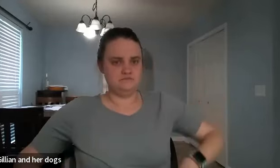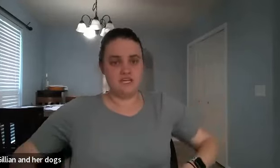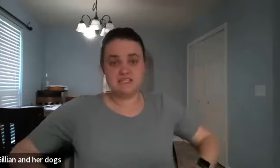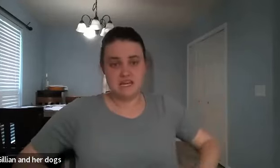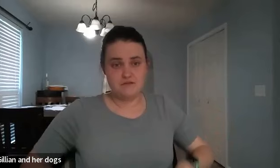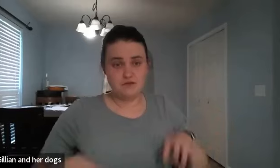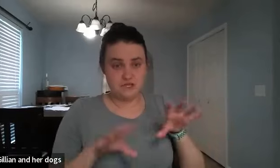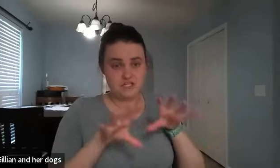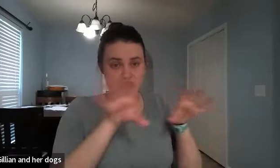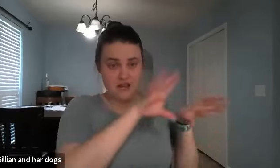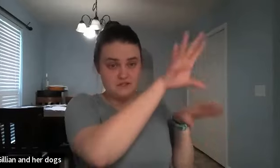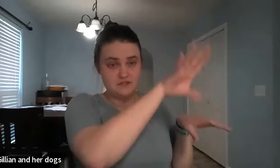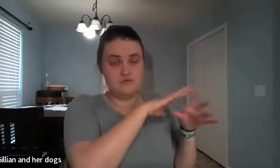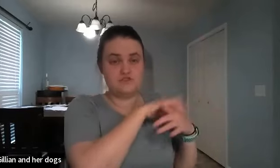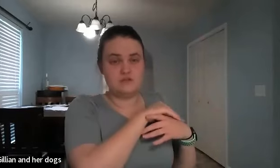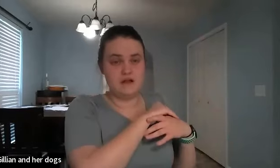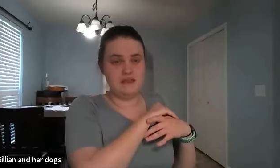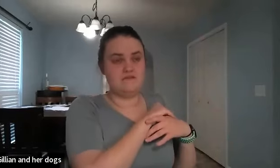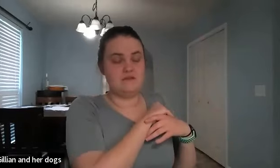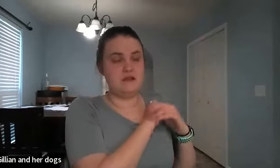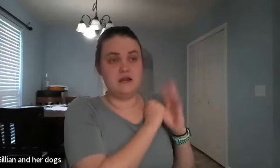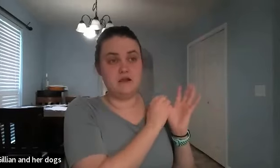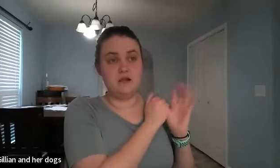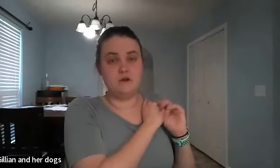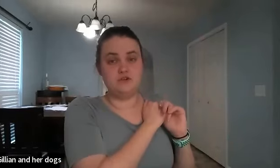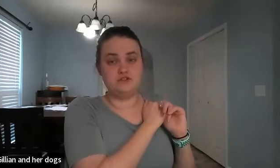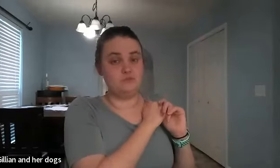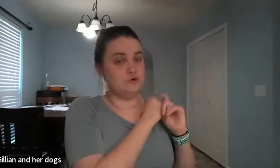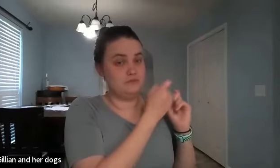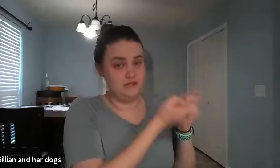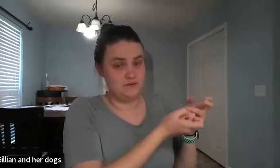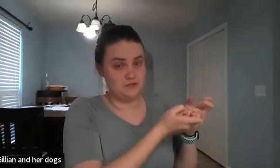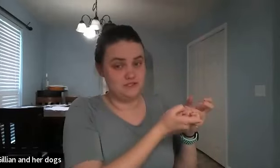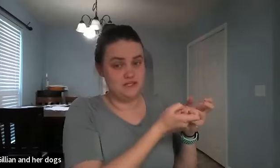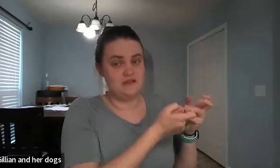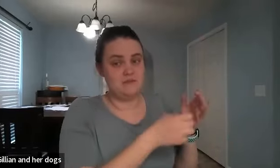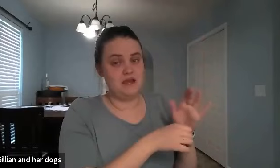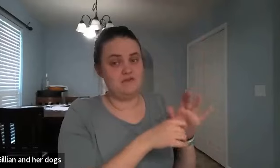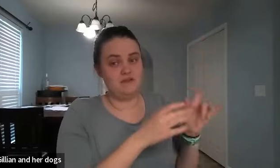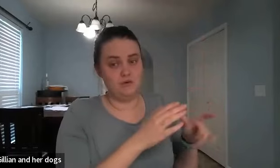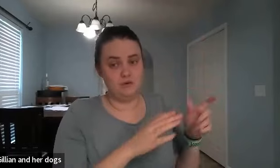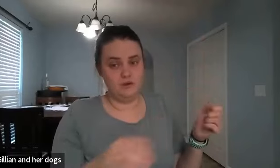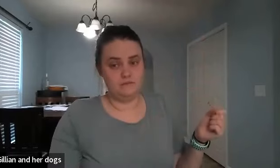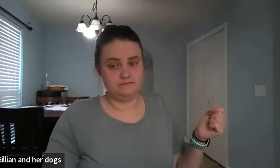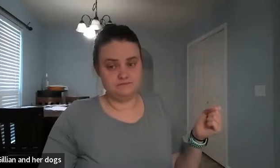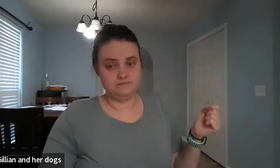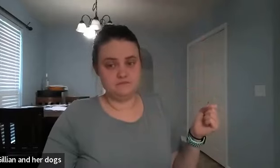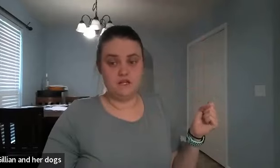Like I said, every region can have its own. So like if in an area where there's more beavers, they might have a local one.